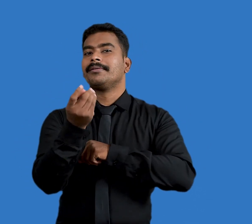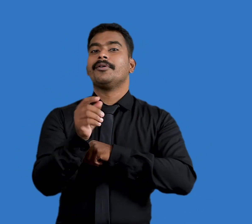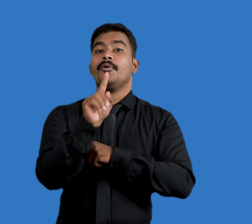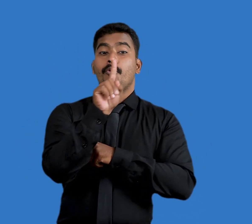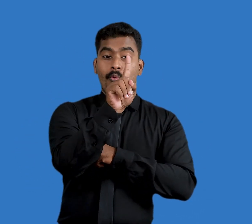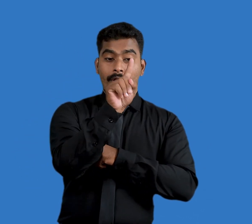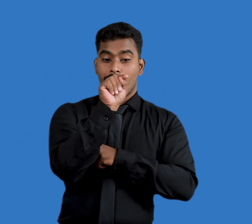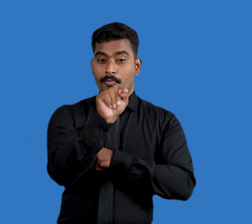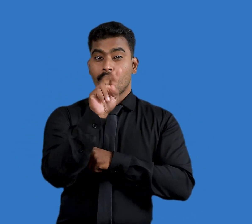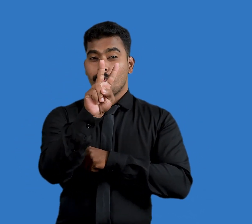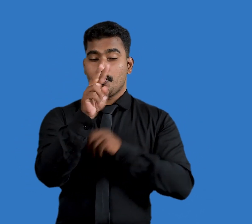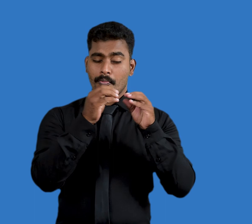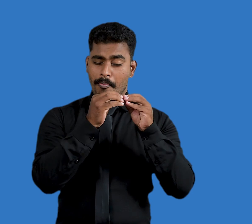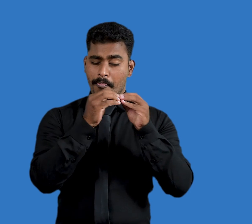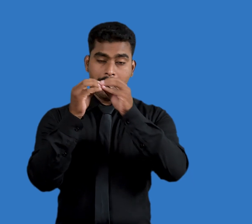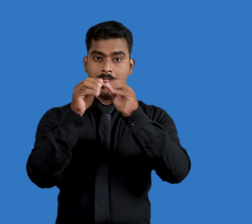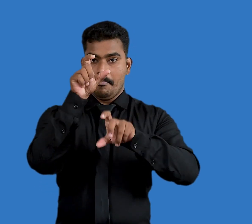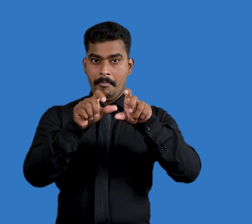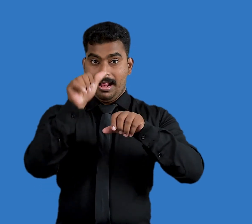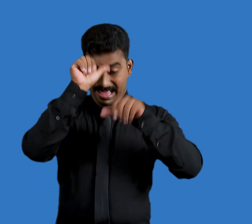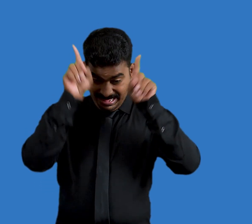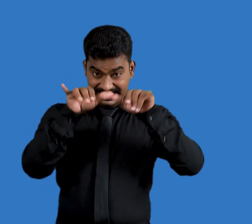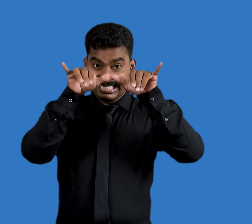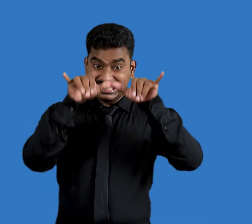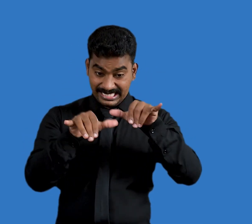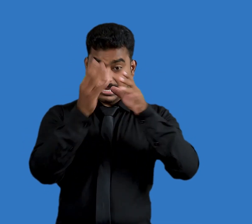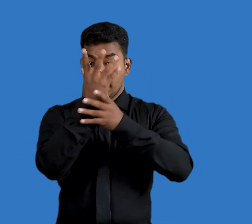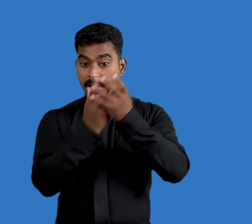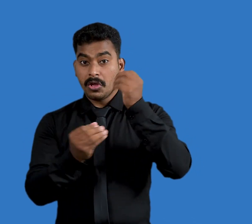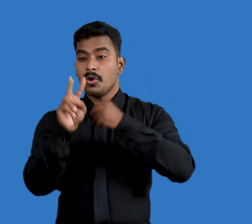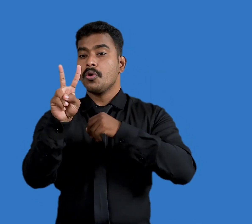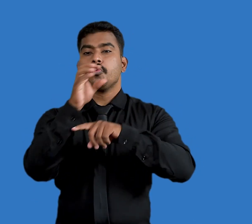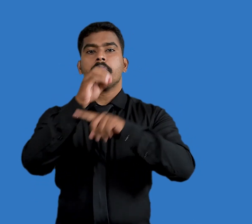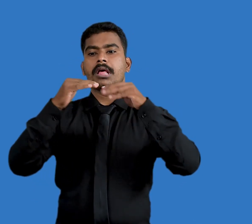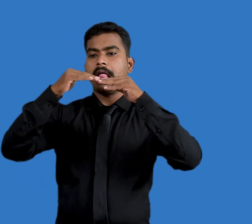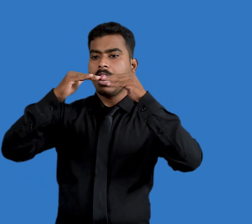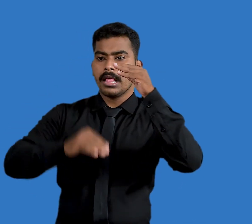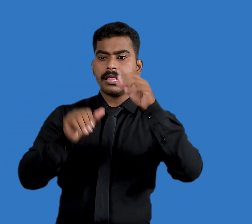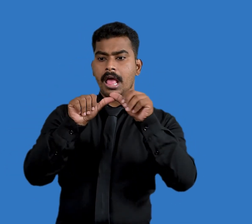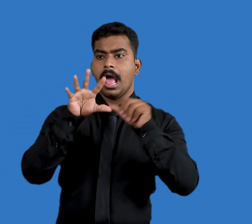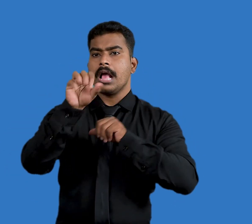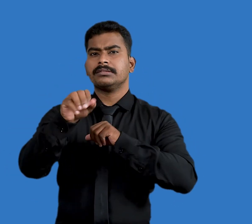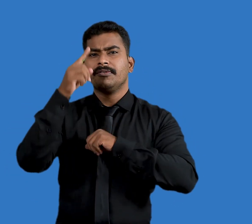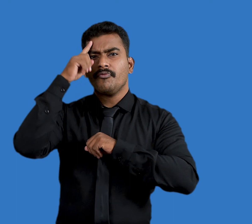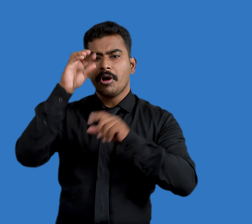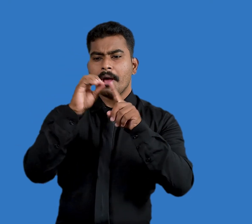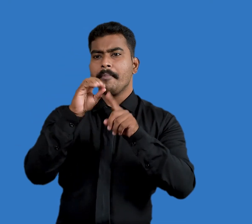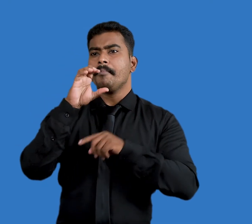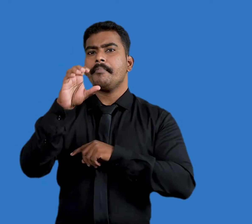to palliative care. 1 in 5 suicides in India are committed by a person living with an advanced,